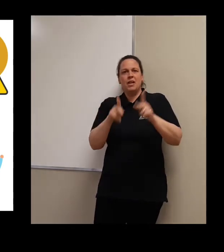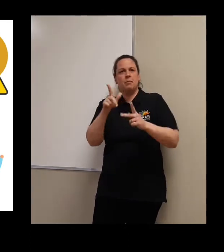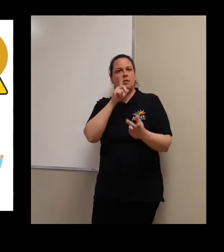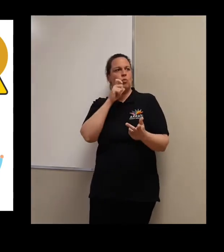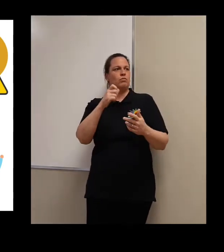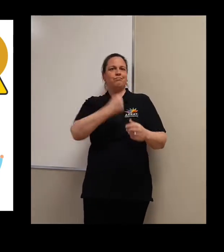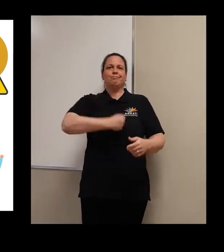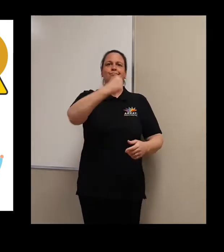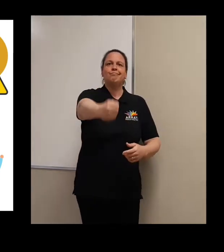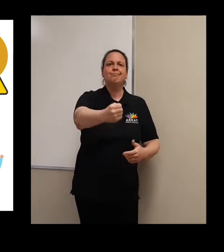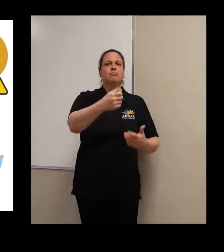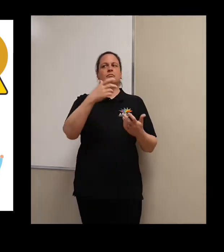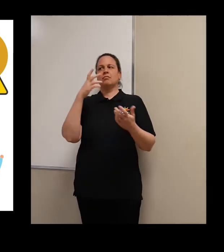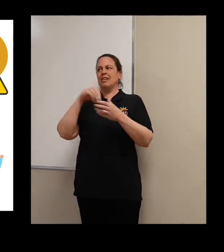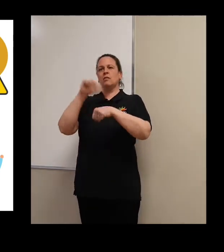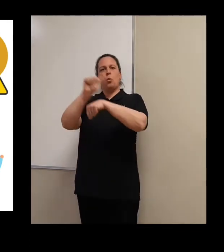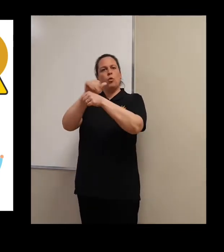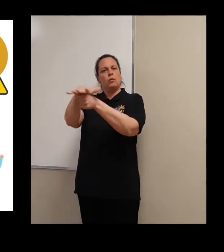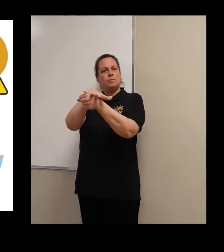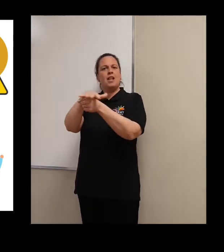training.